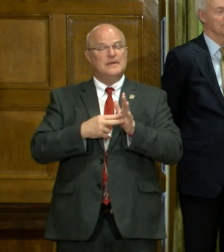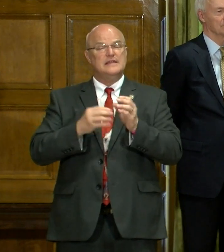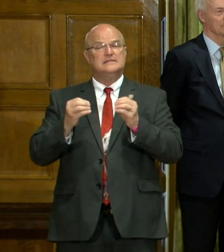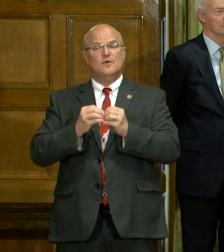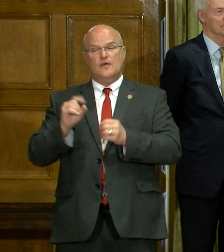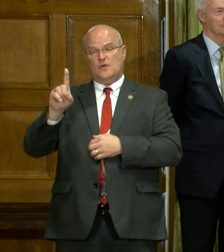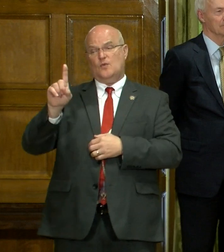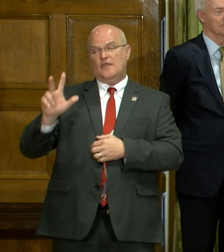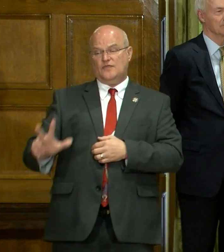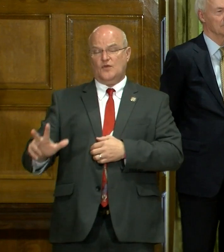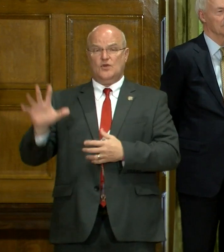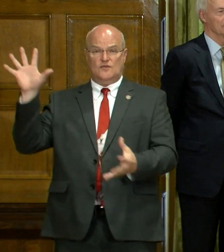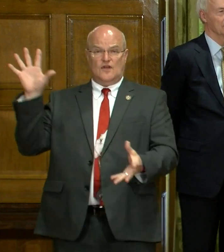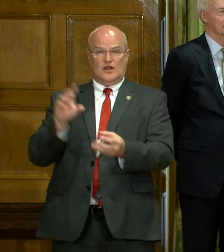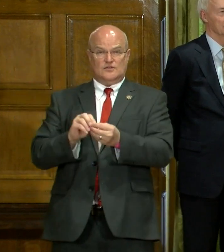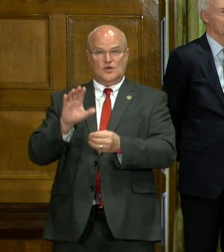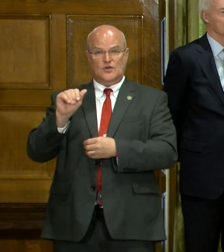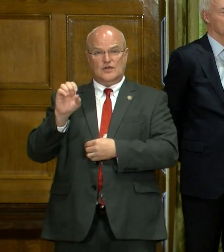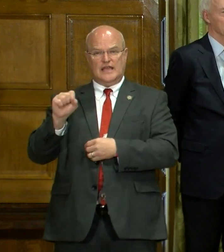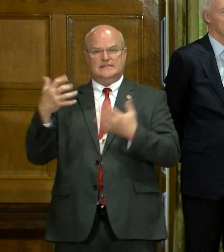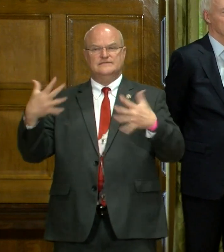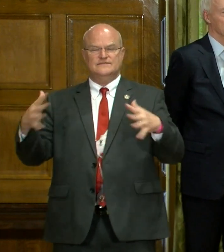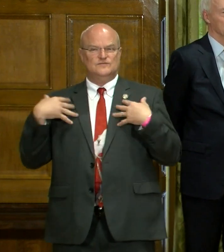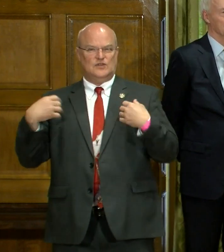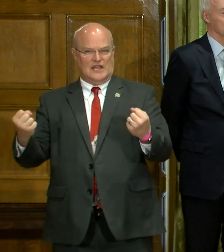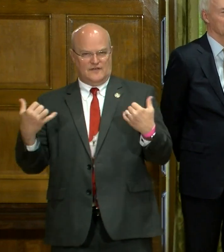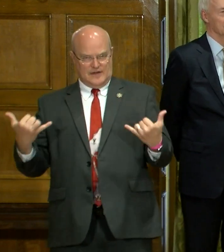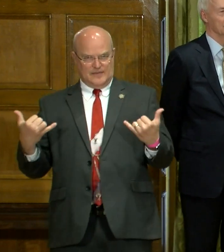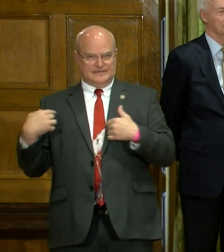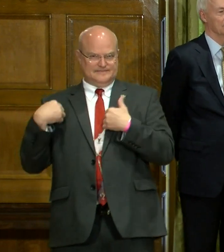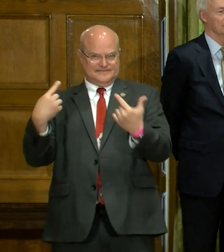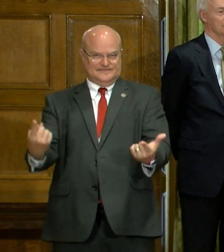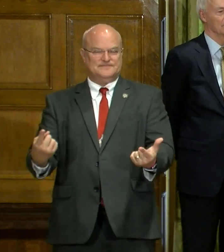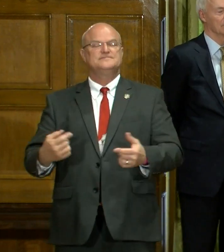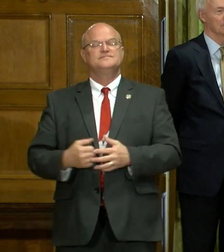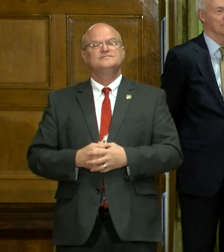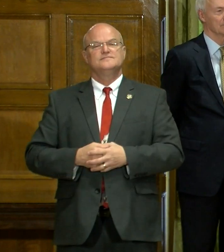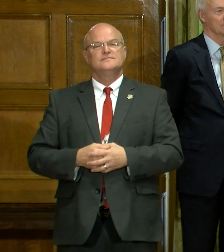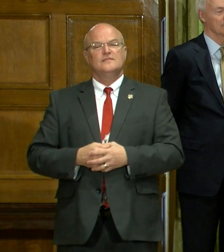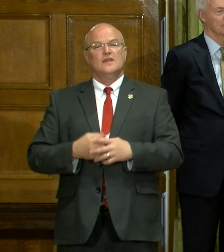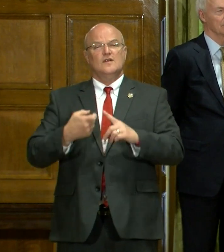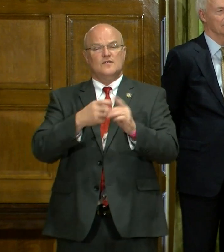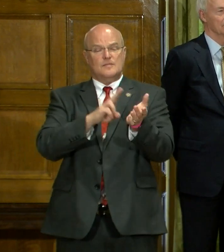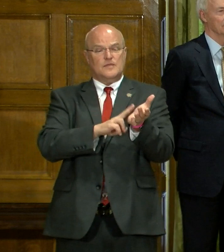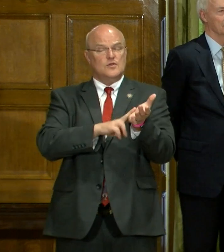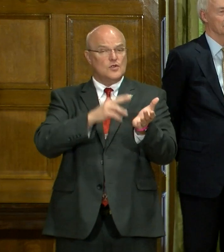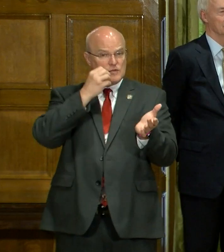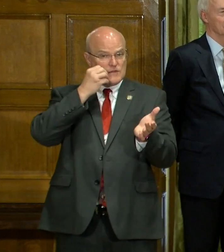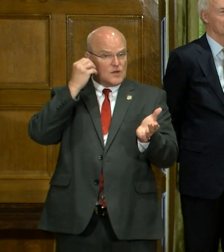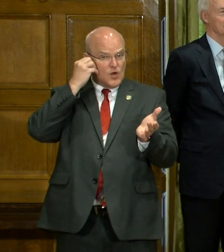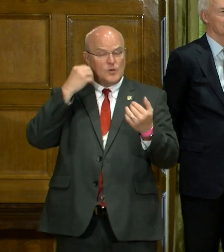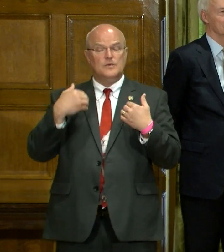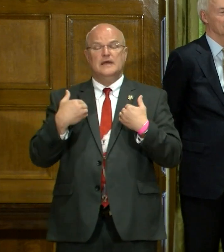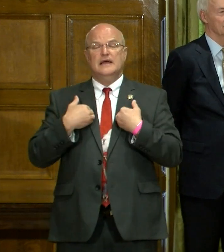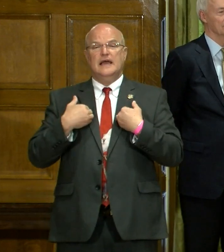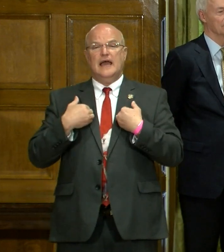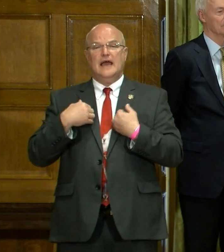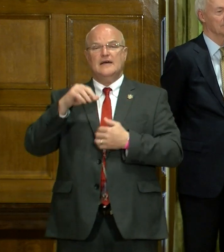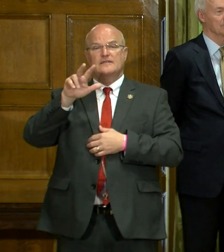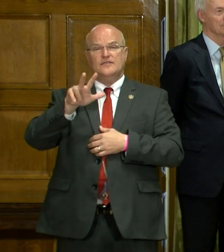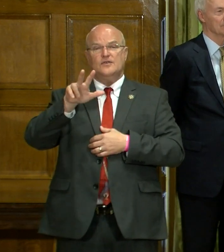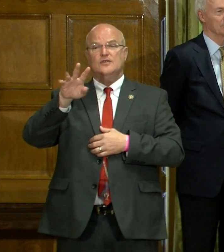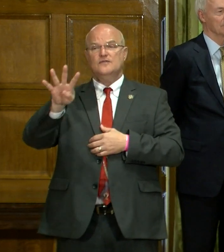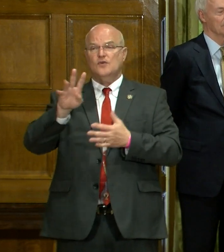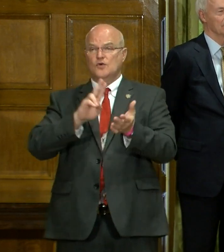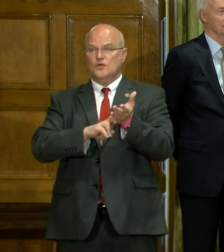over a third of our total cases have recovered at this point. From the nursing homes, we have